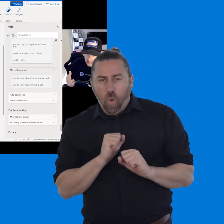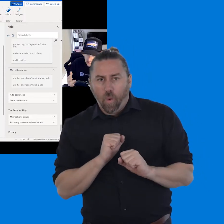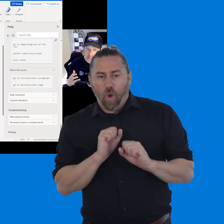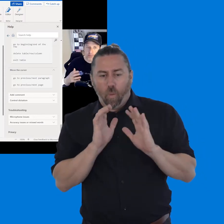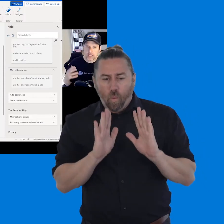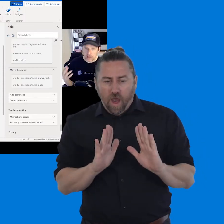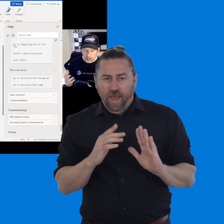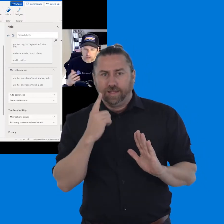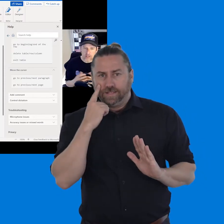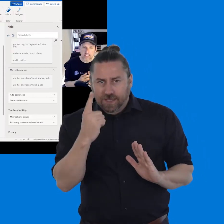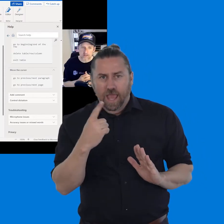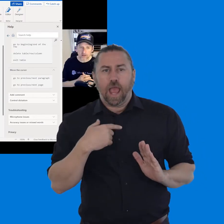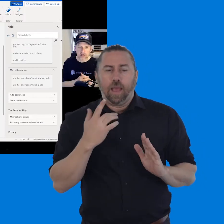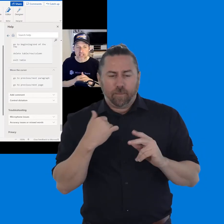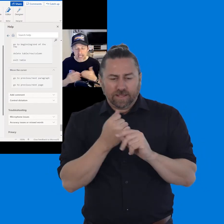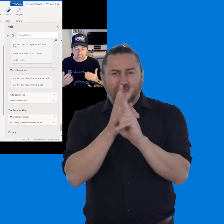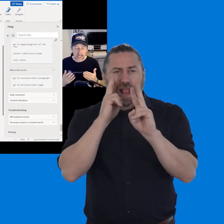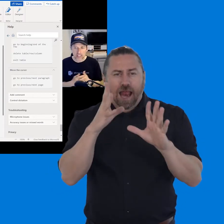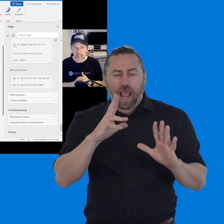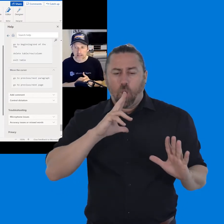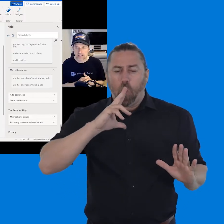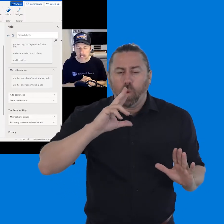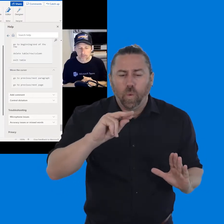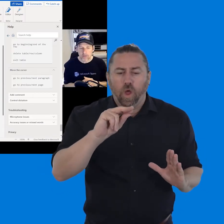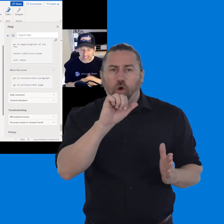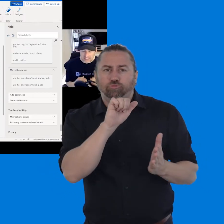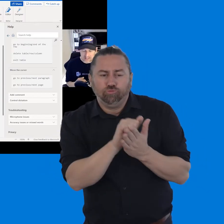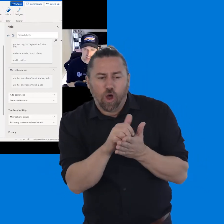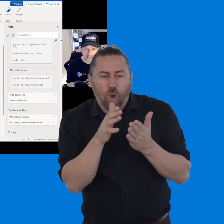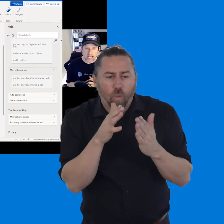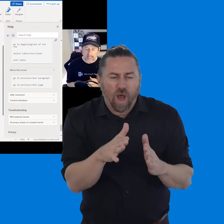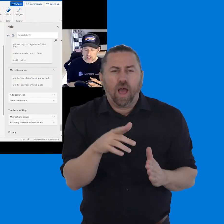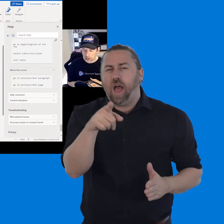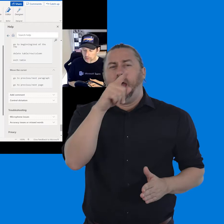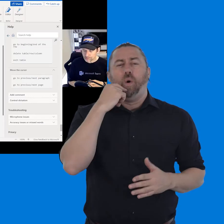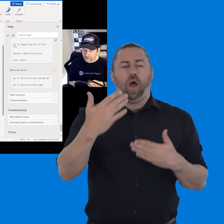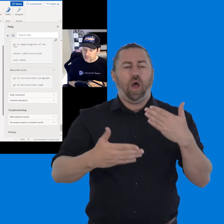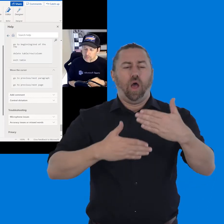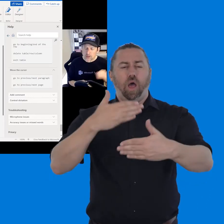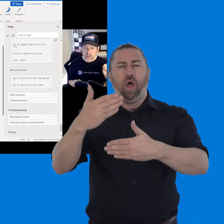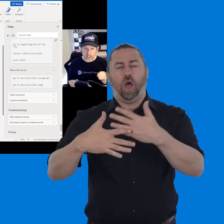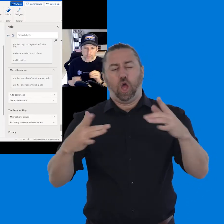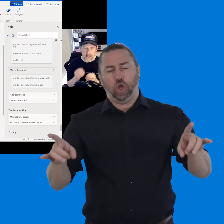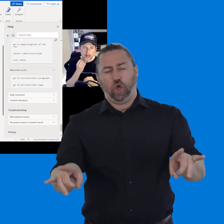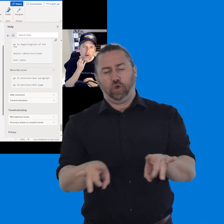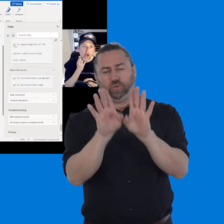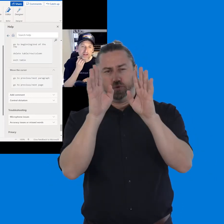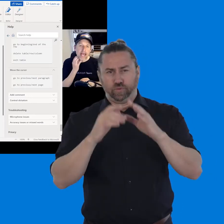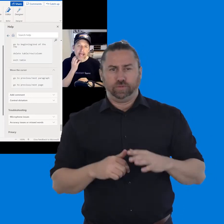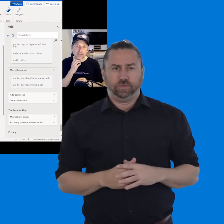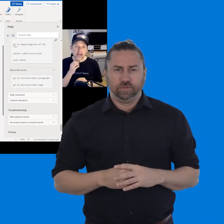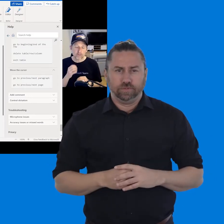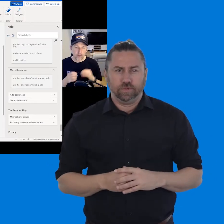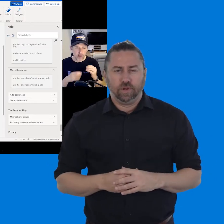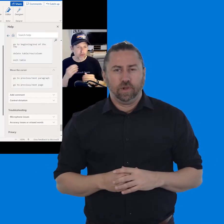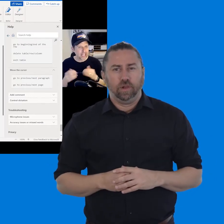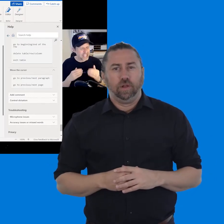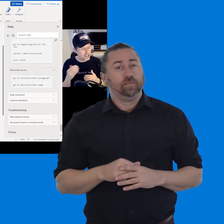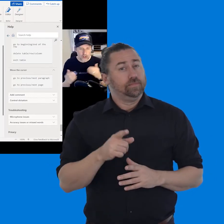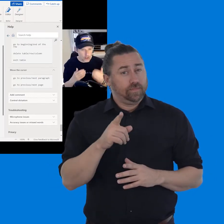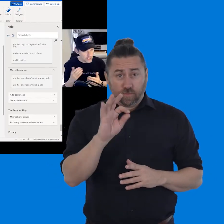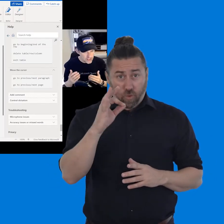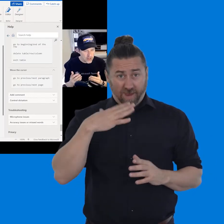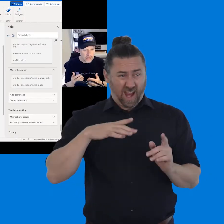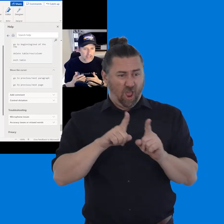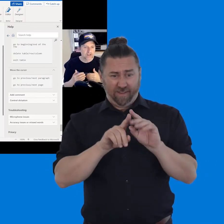how clearly to speak and those kinds of things, it actually gets easier as you go. So keep that in mind. And remembering,